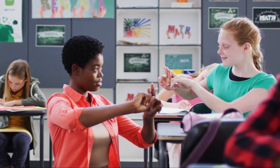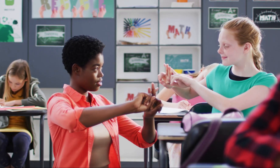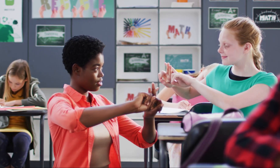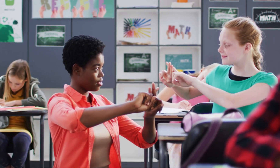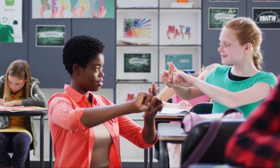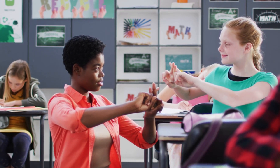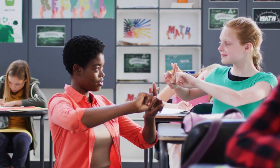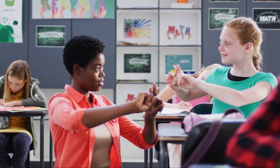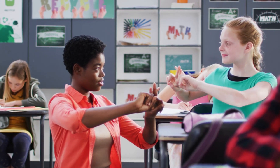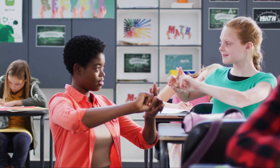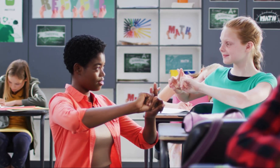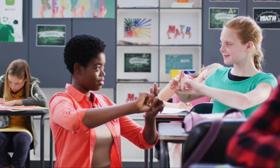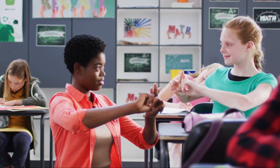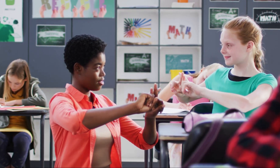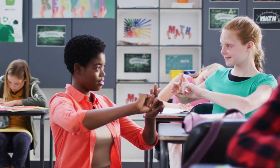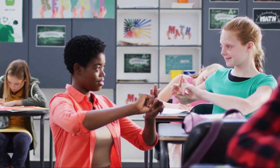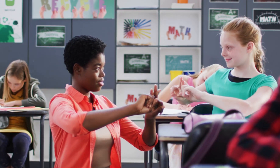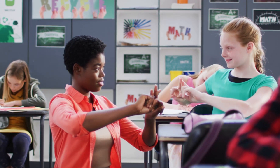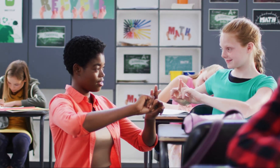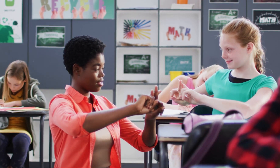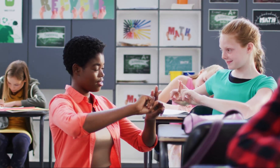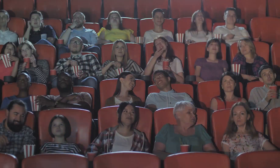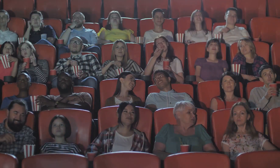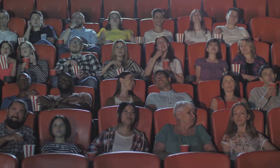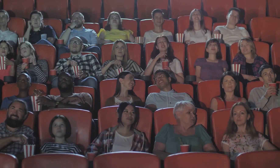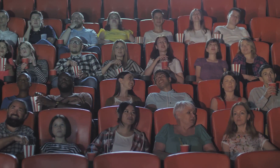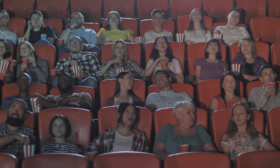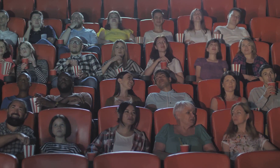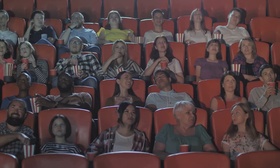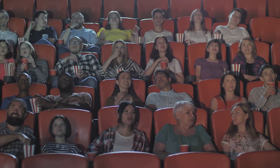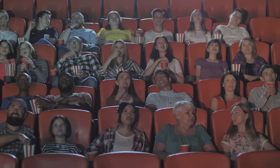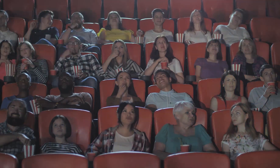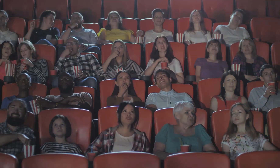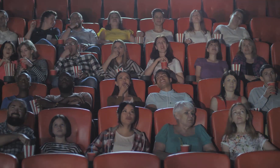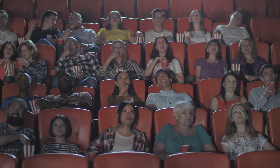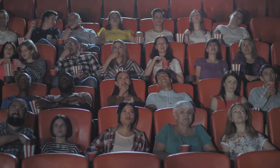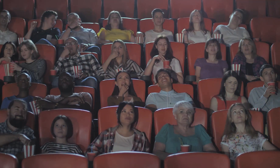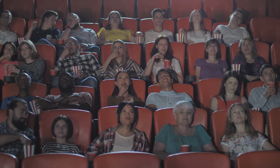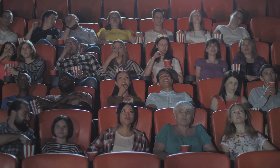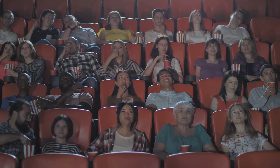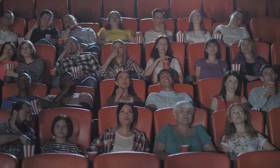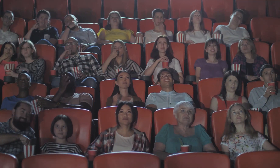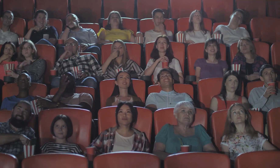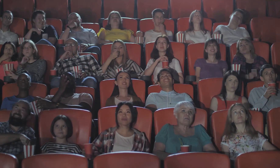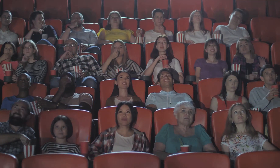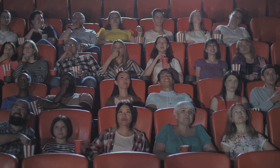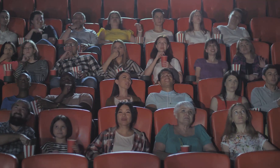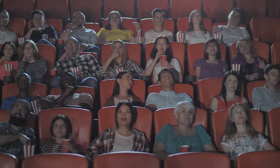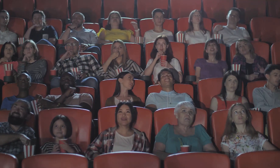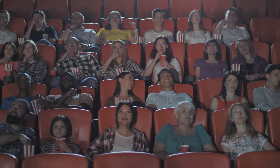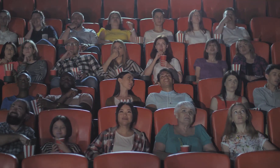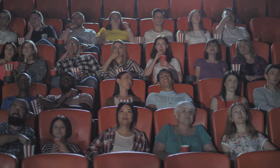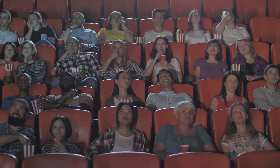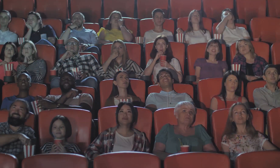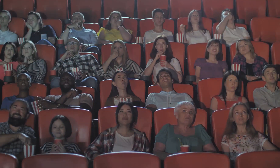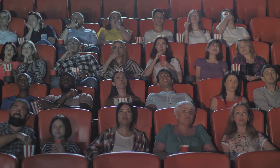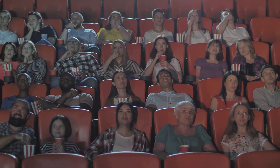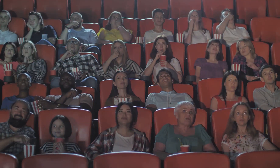gap between the hearing and the deaf. With Coda's success, we see a promising trend of embracing marginalized